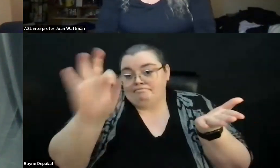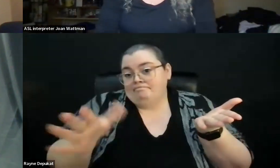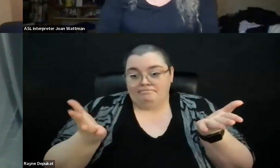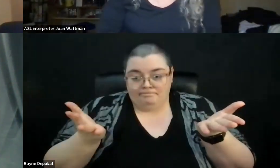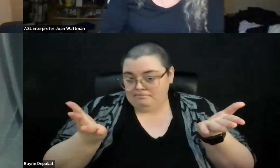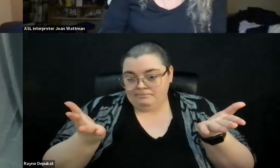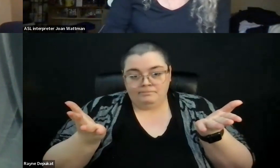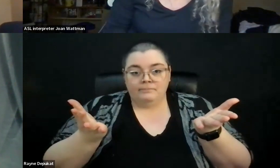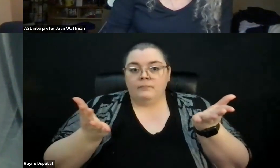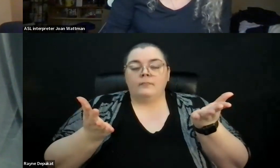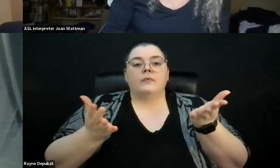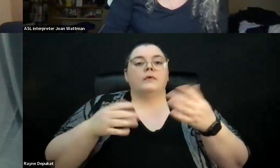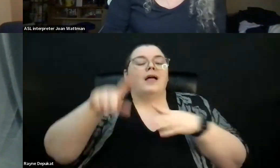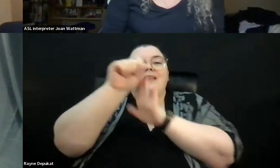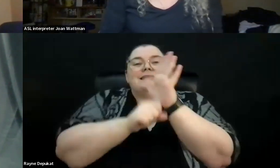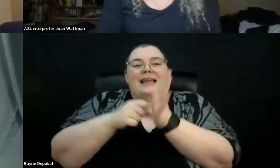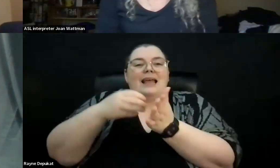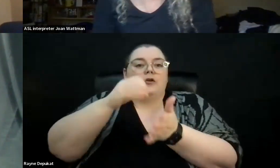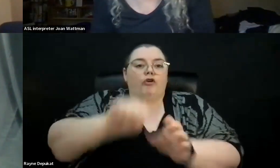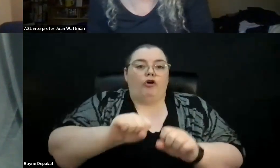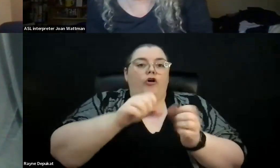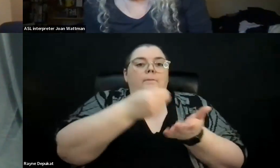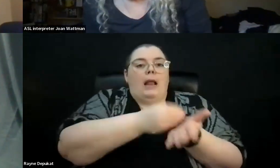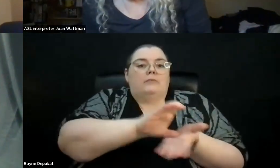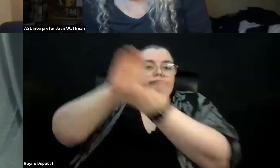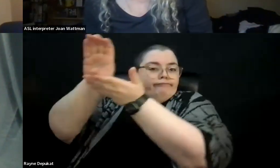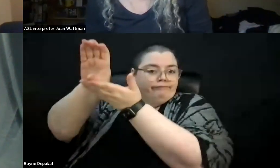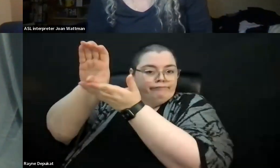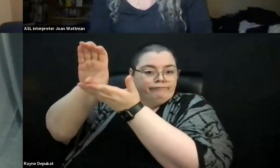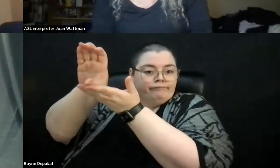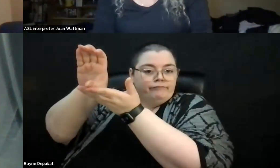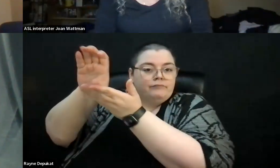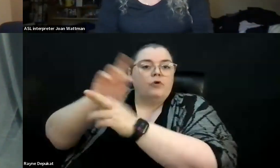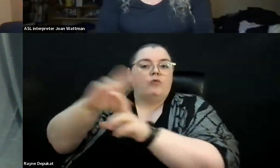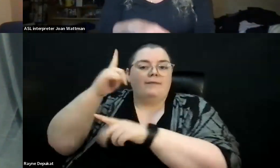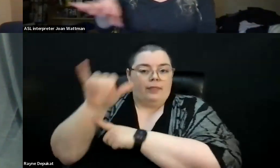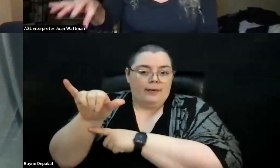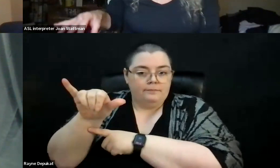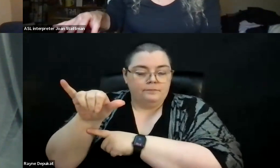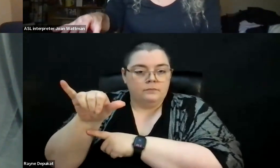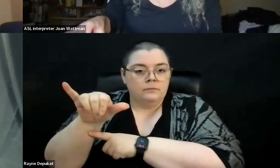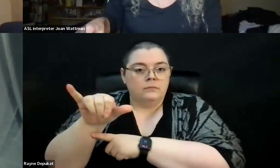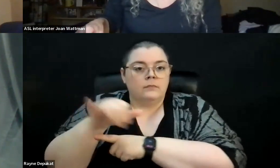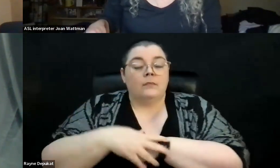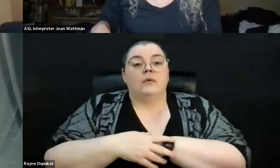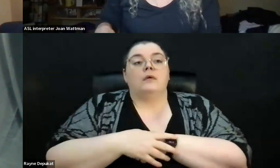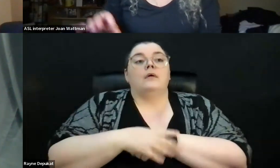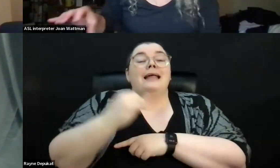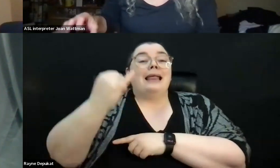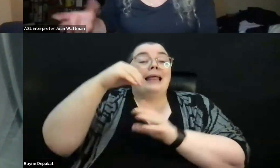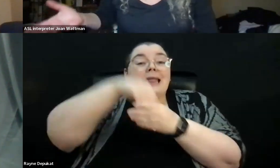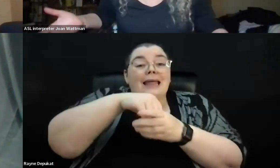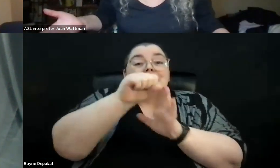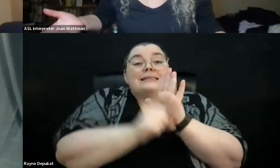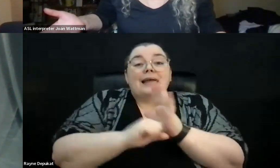be connected to this conversation that you're talking about approaching the legislature with, because that money could be set aside, and there could